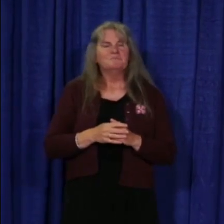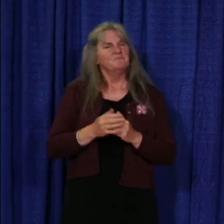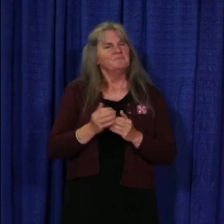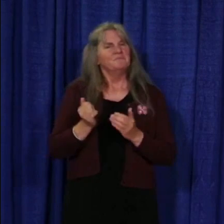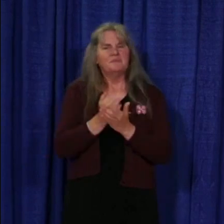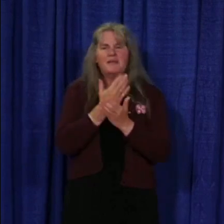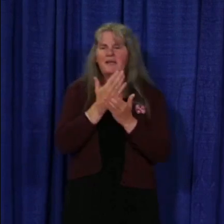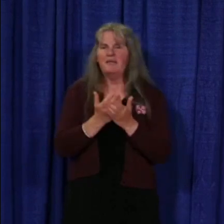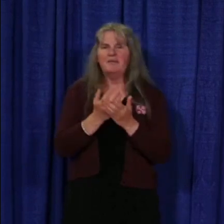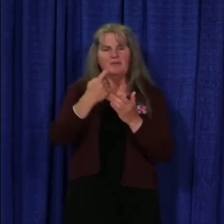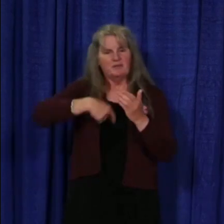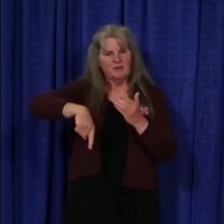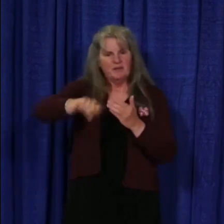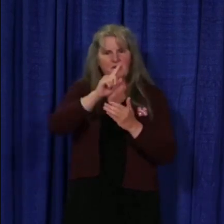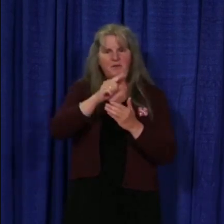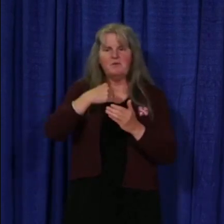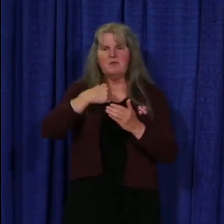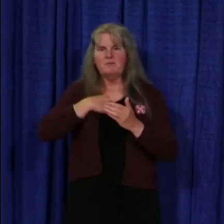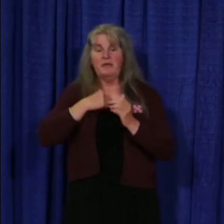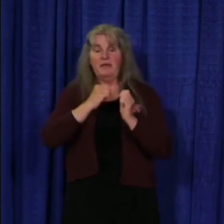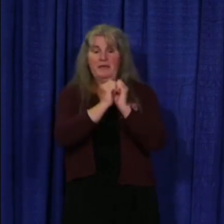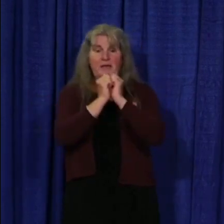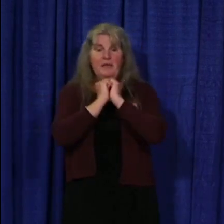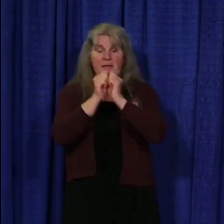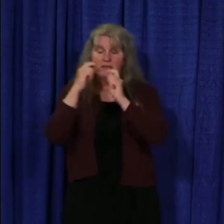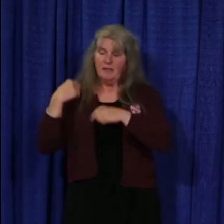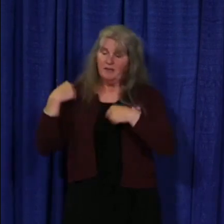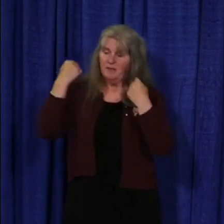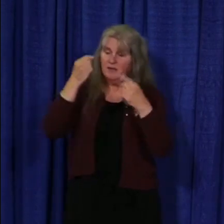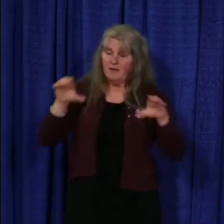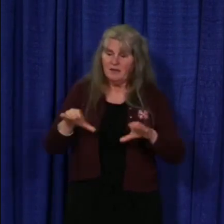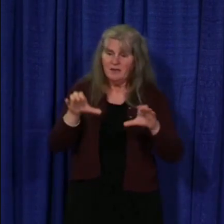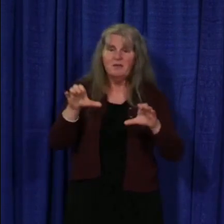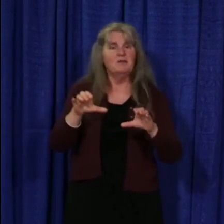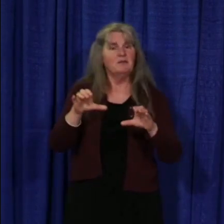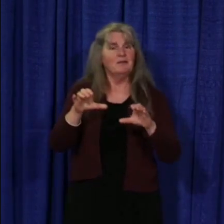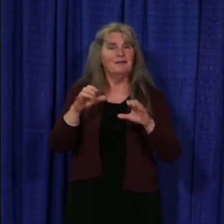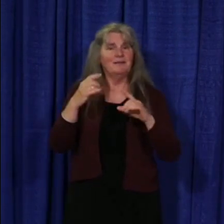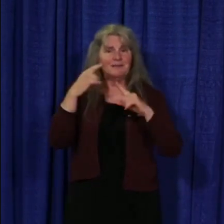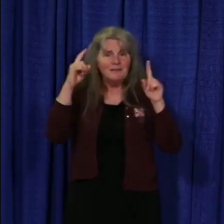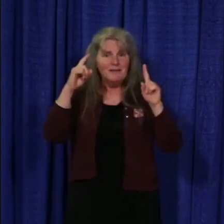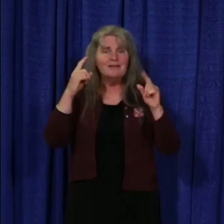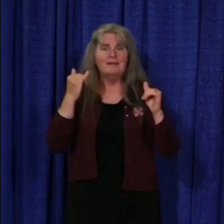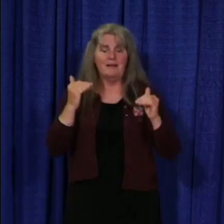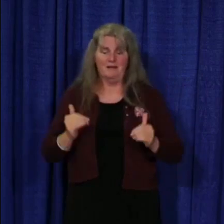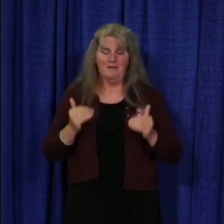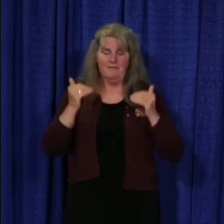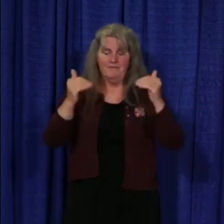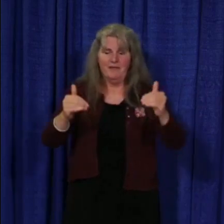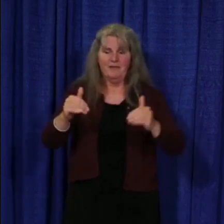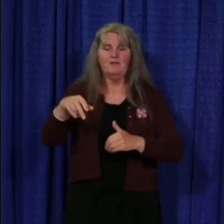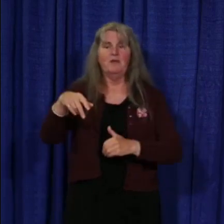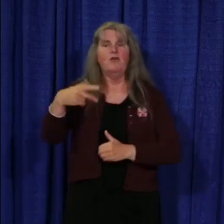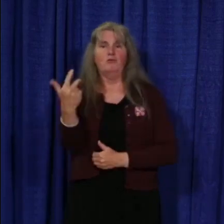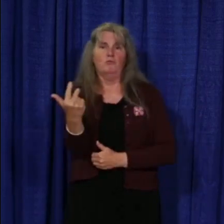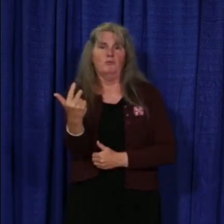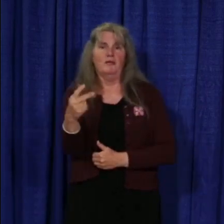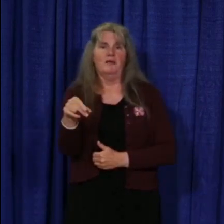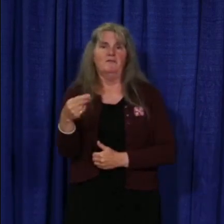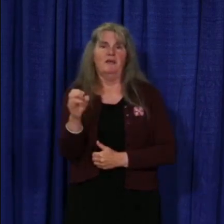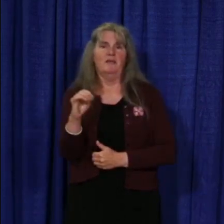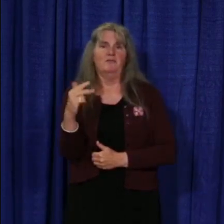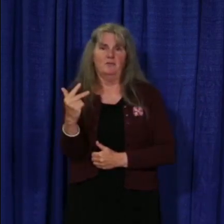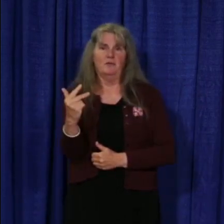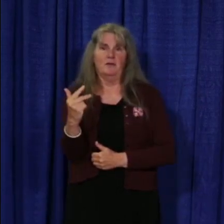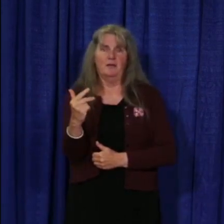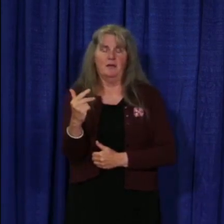Everything that you and I have done together to date has led to where we are today on our way to phase 3 of the path forward